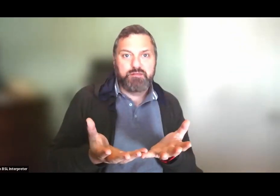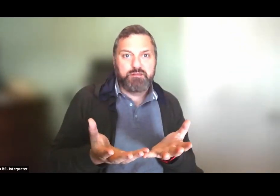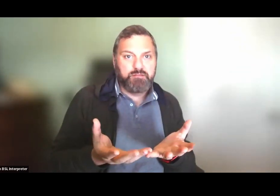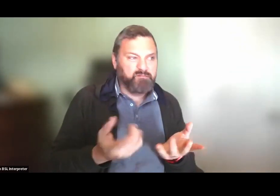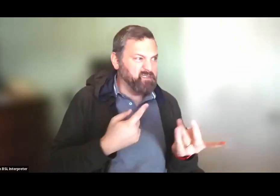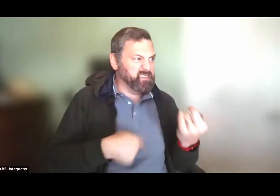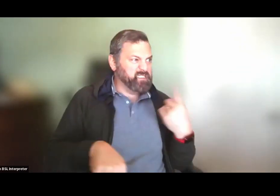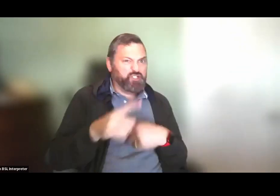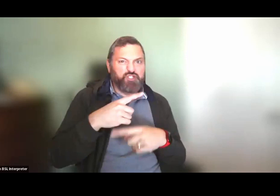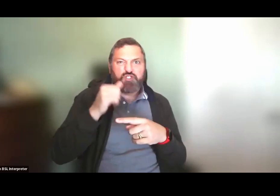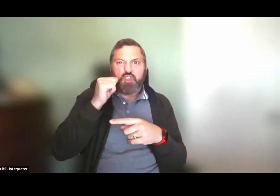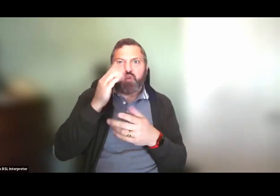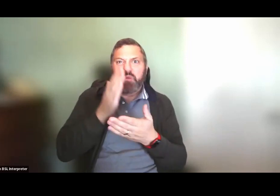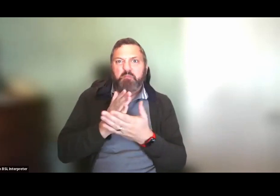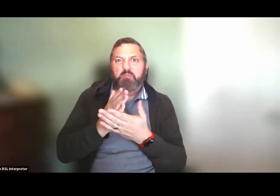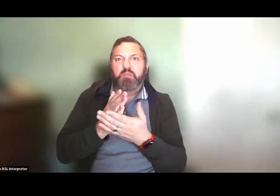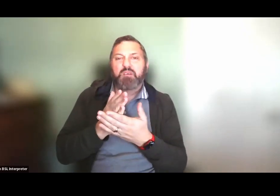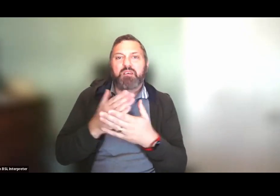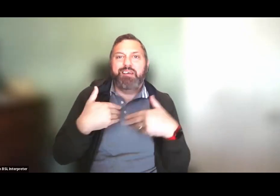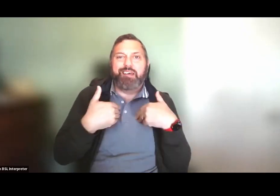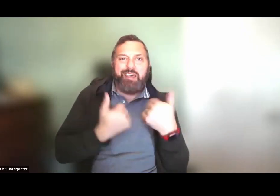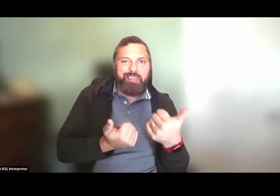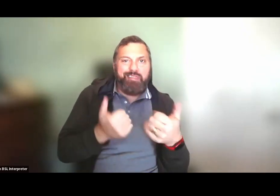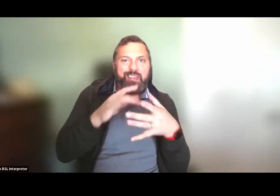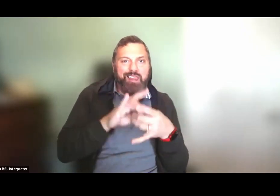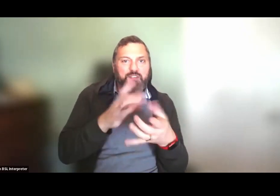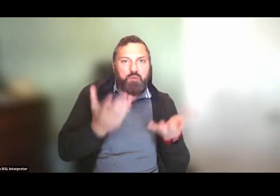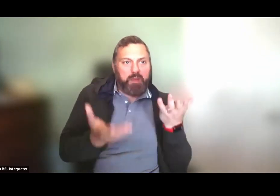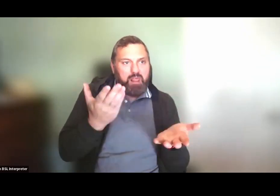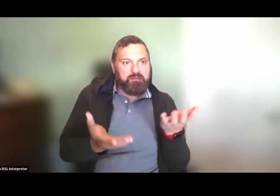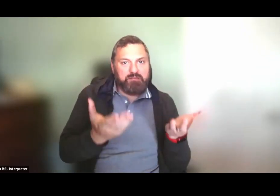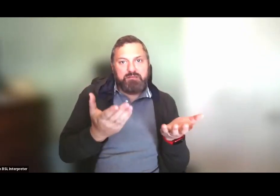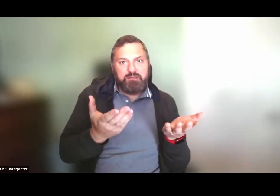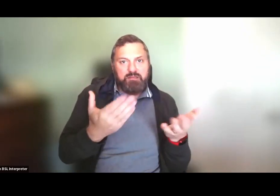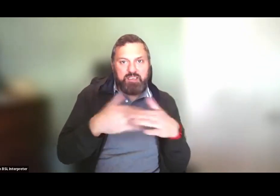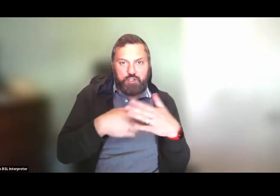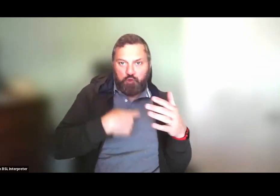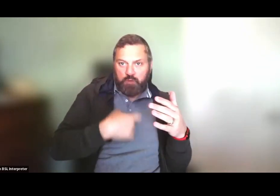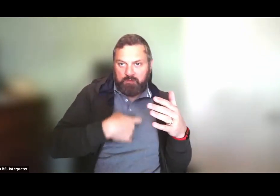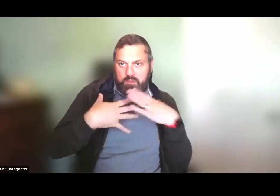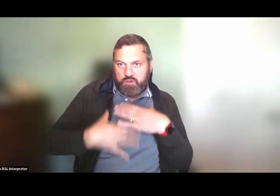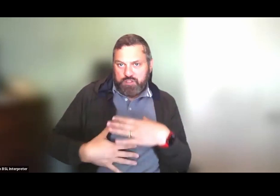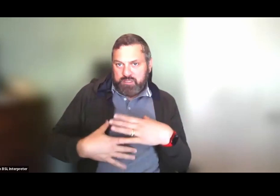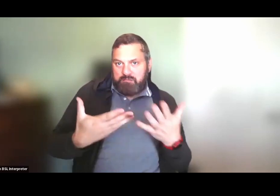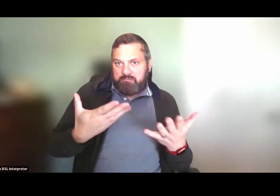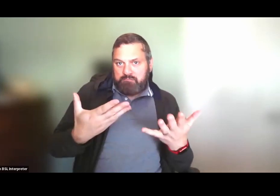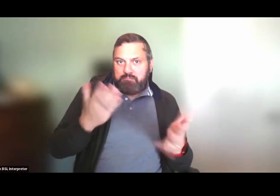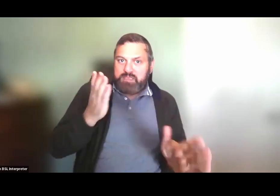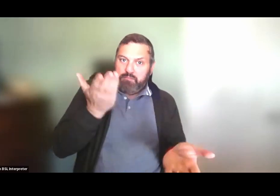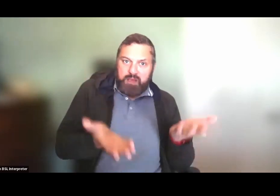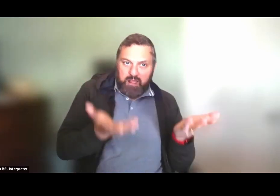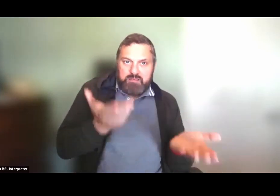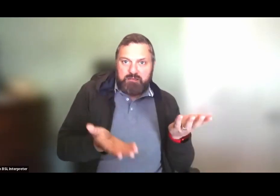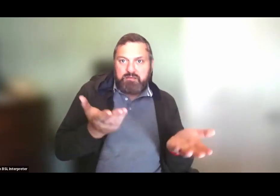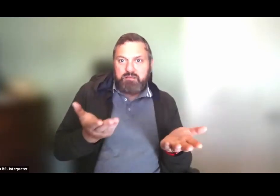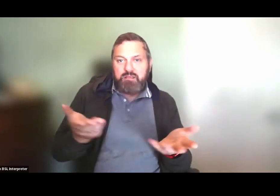knows it in our own bodies. Health lies in balance in the human body. Can we take that to an understanding of health lying in balance in